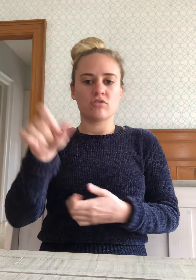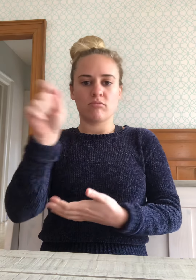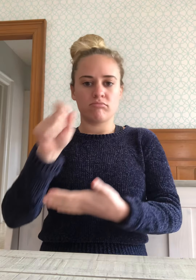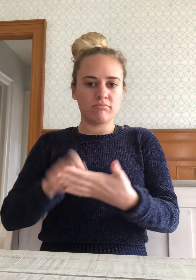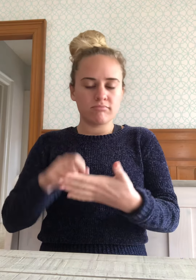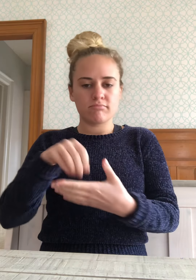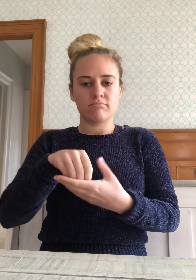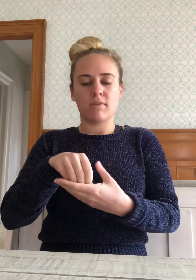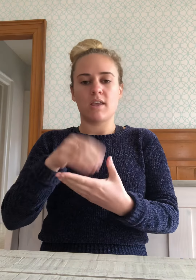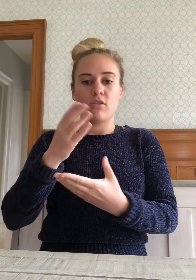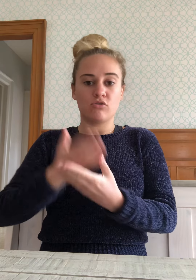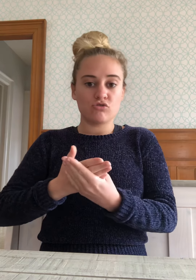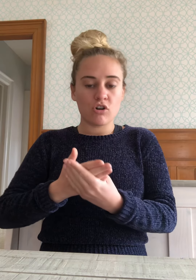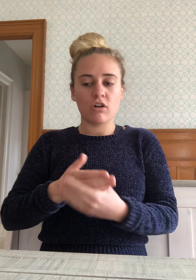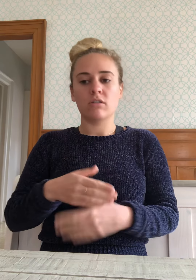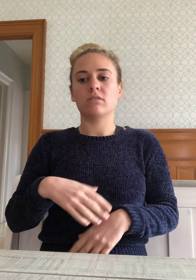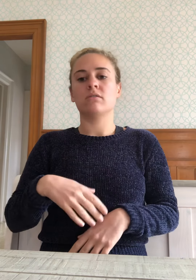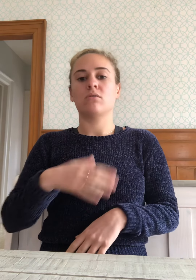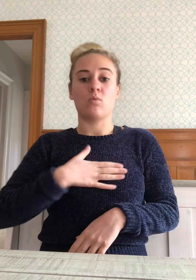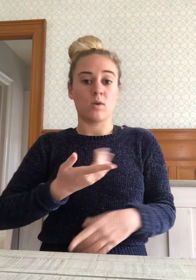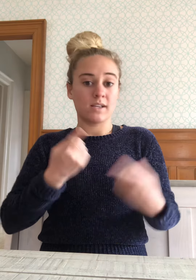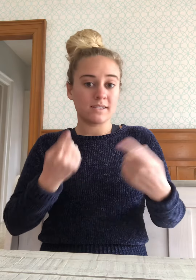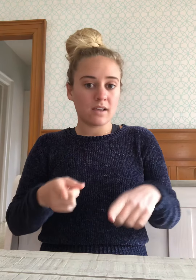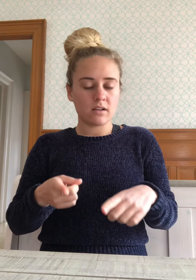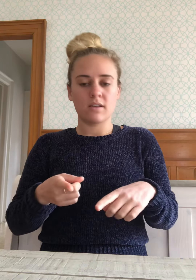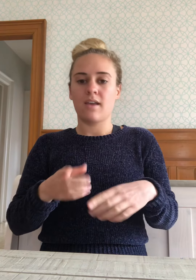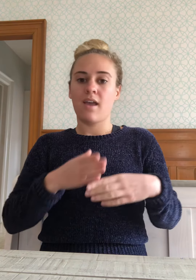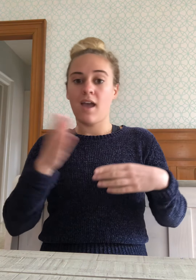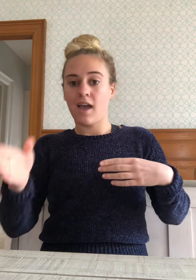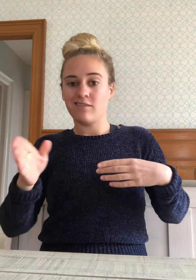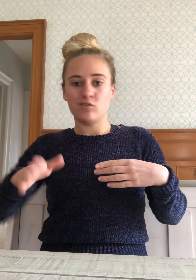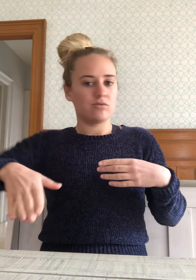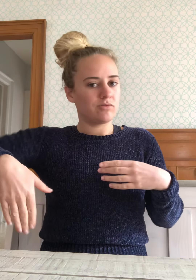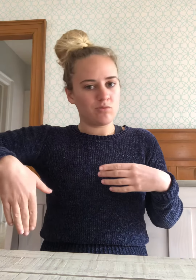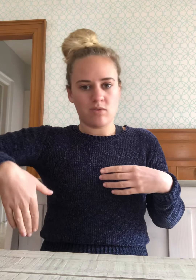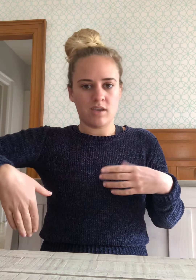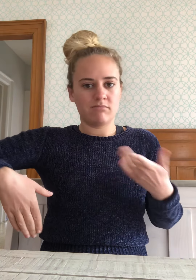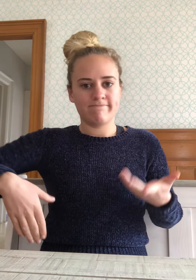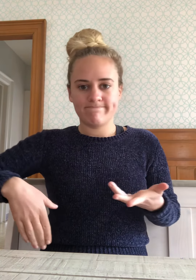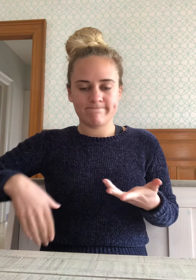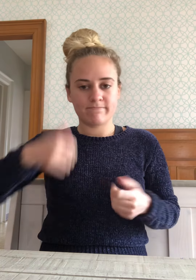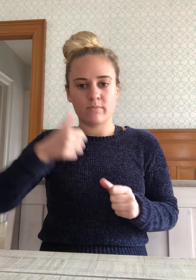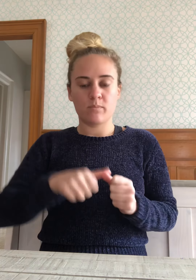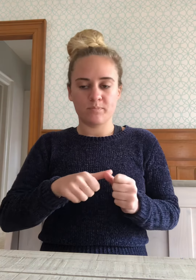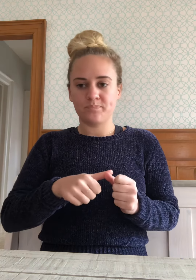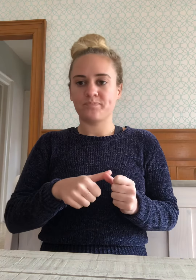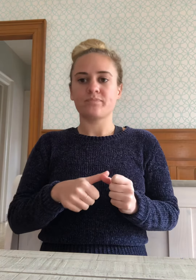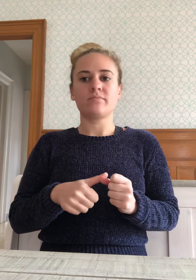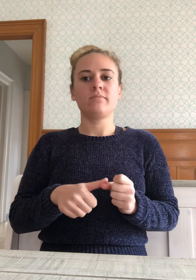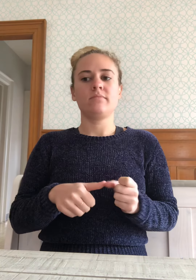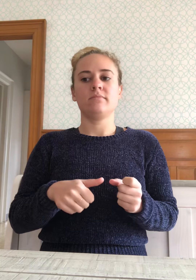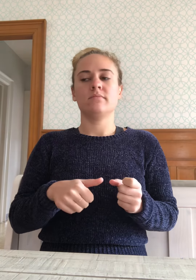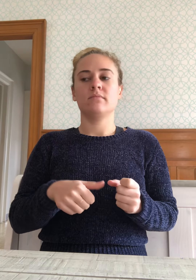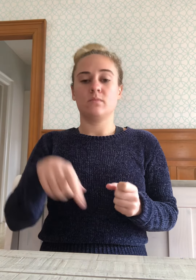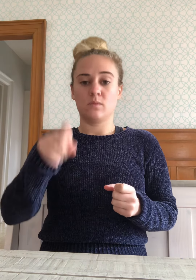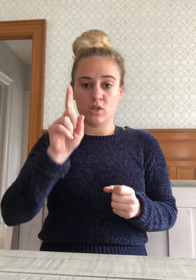consents, after the fact is too late. Remember at the very outset to temper expectations. This is going